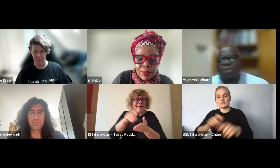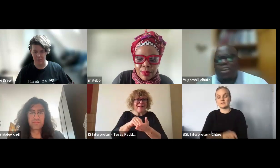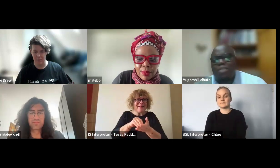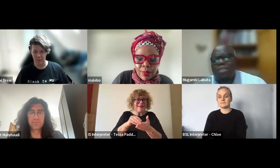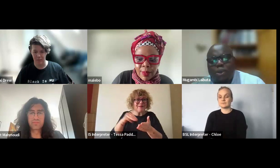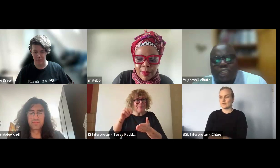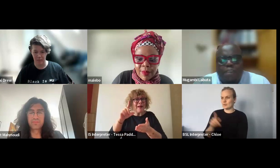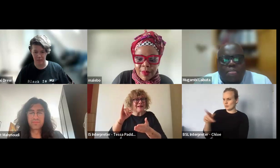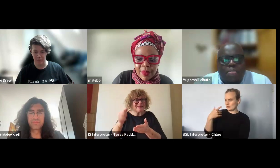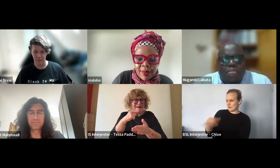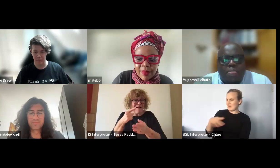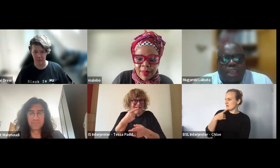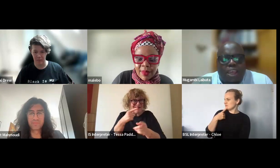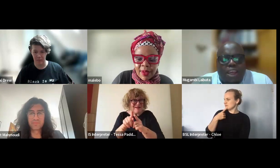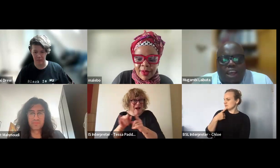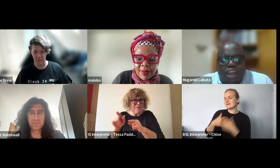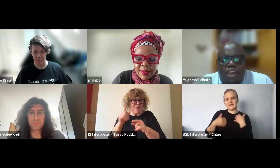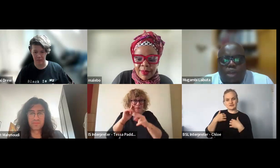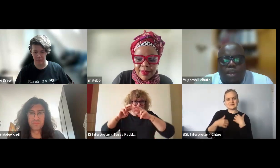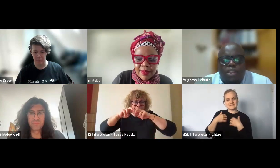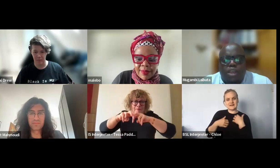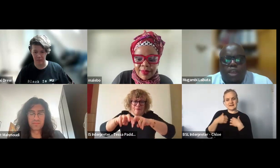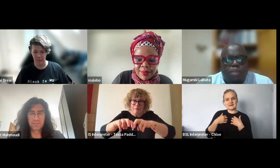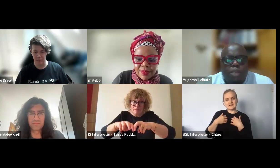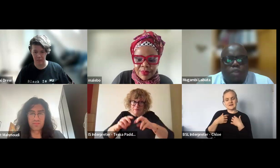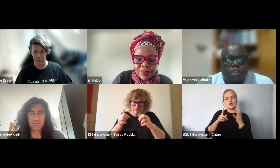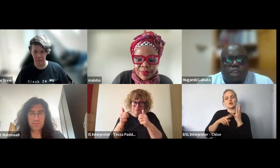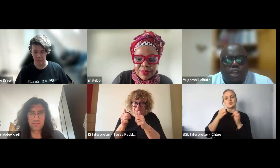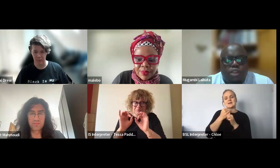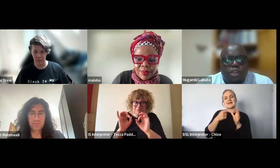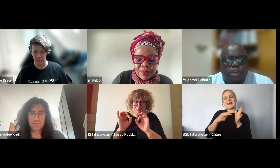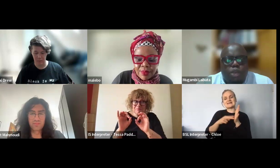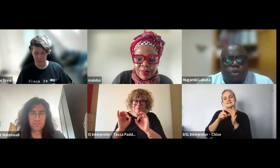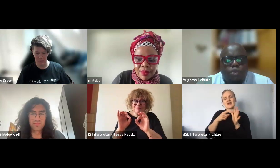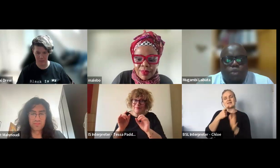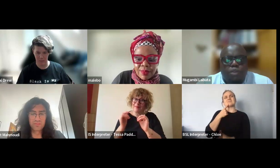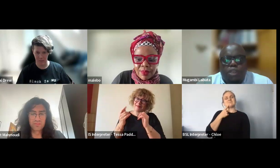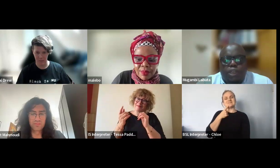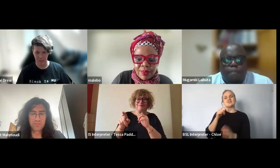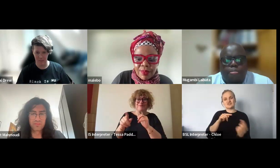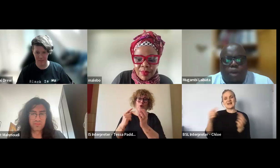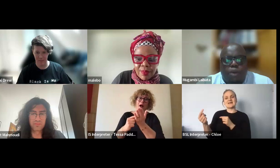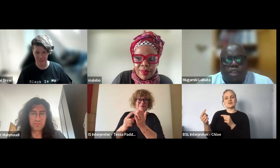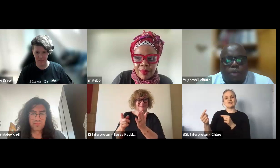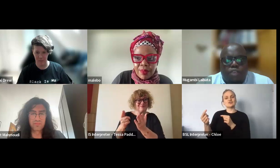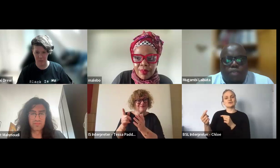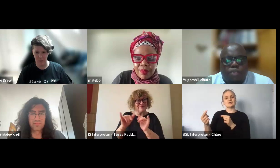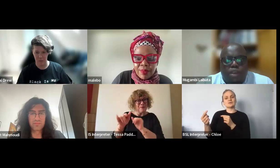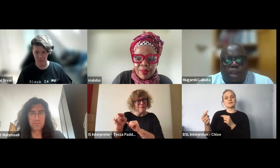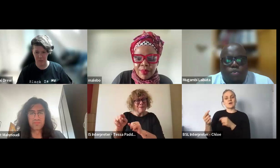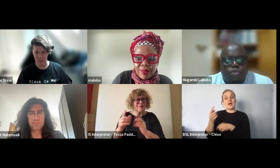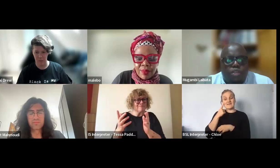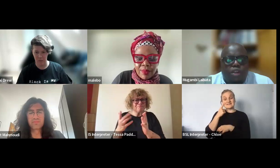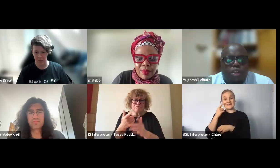That's an interesting one, because in Uganda, I think this is a bit of a challenge because we've seen our